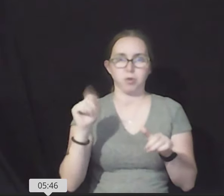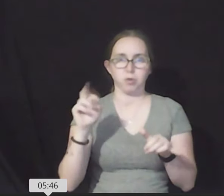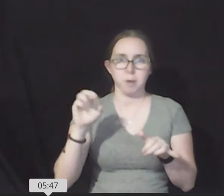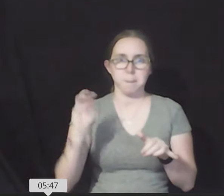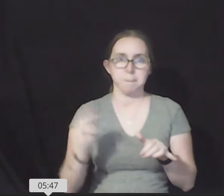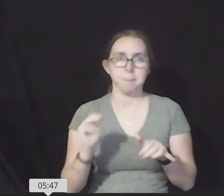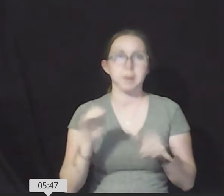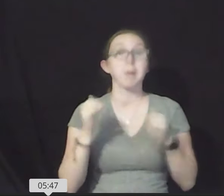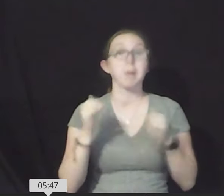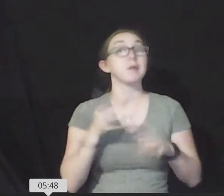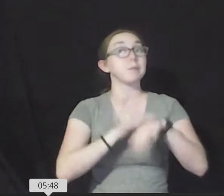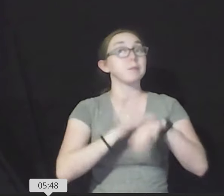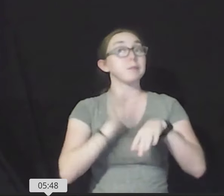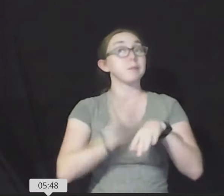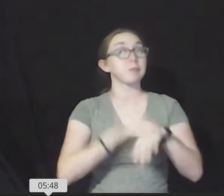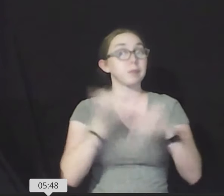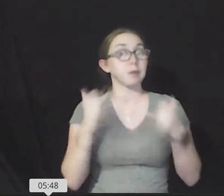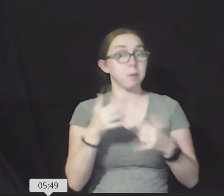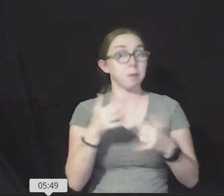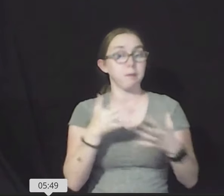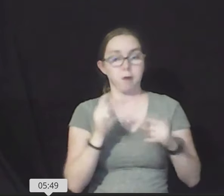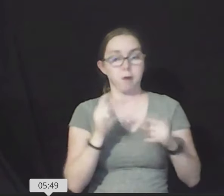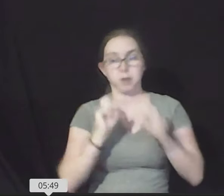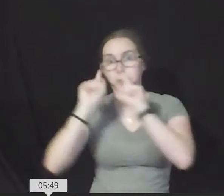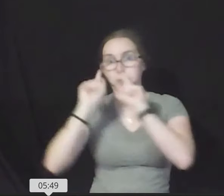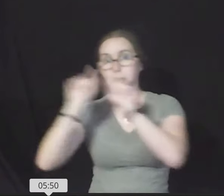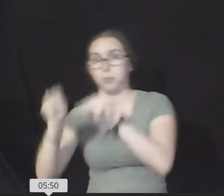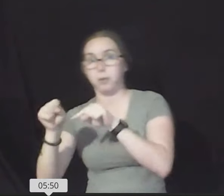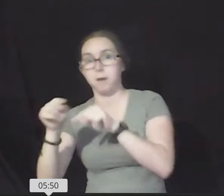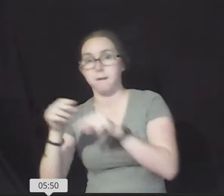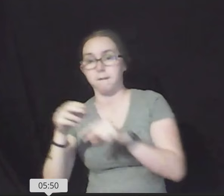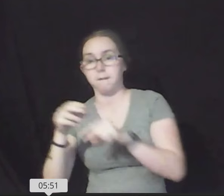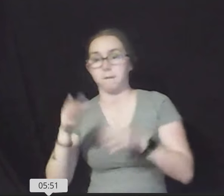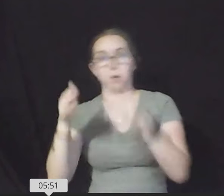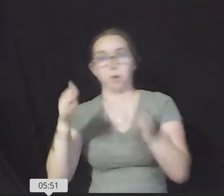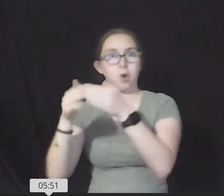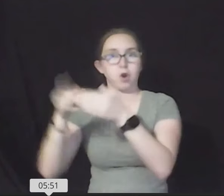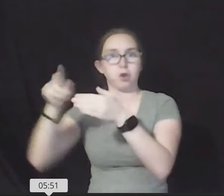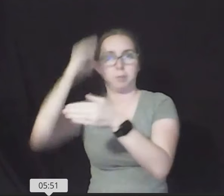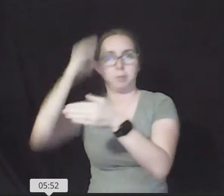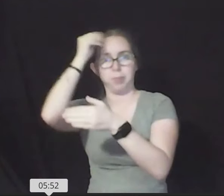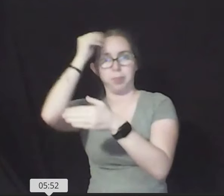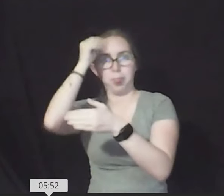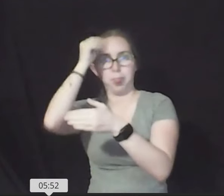the think seat. When we're at the meeting spot, our voices off, even when I'm stapling something to the board.